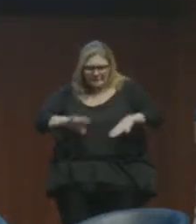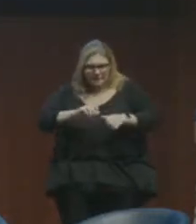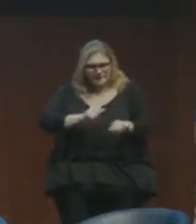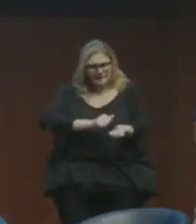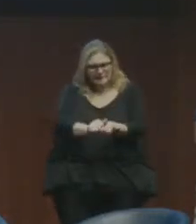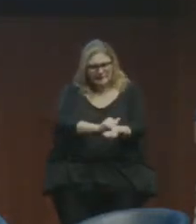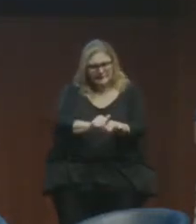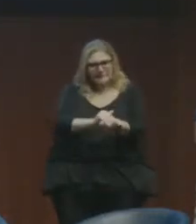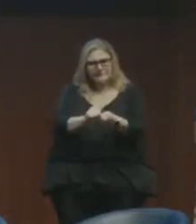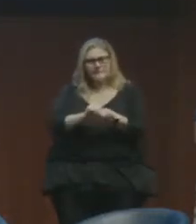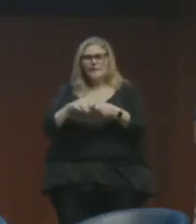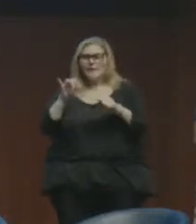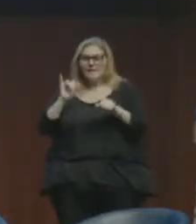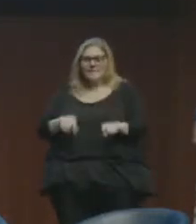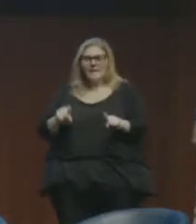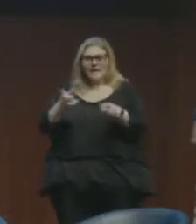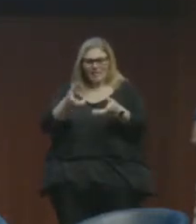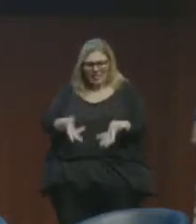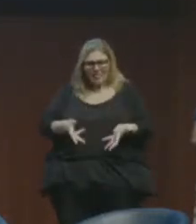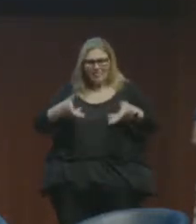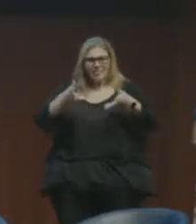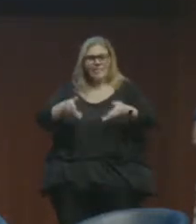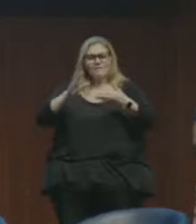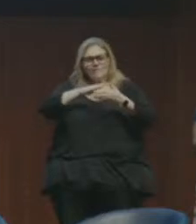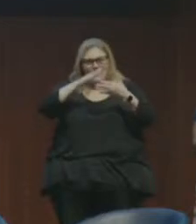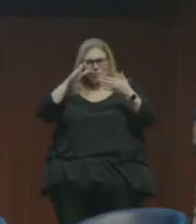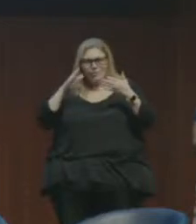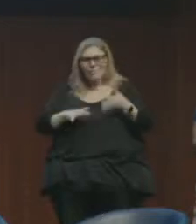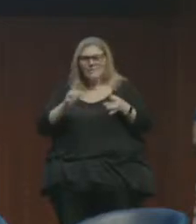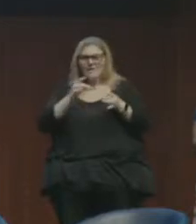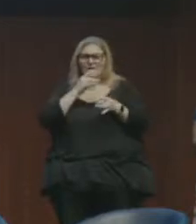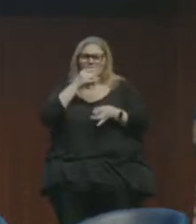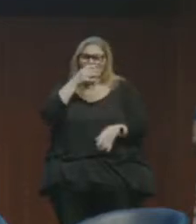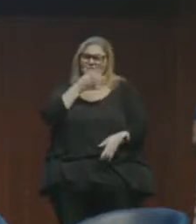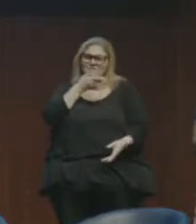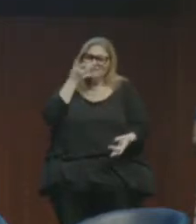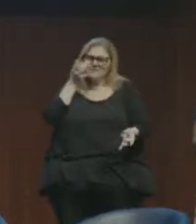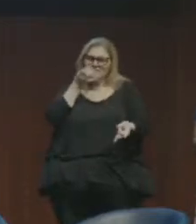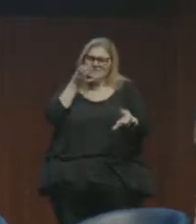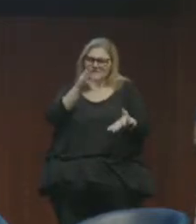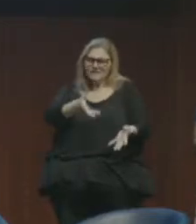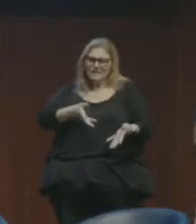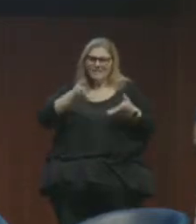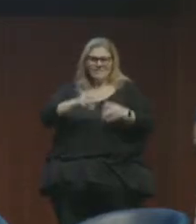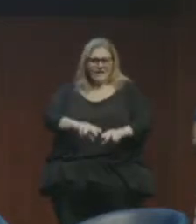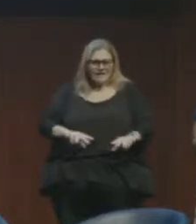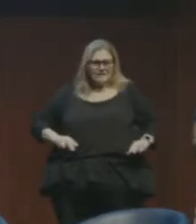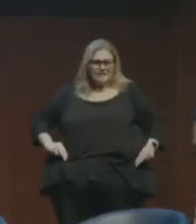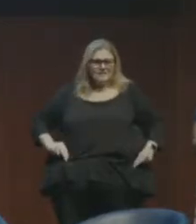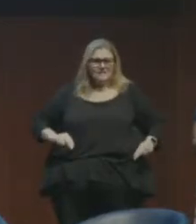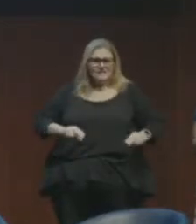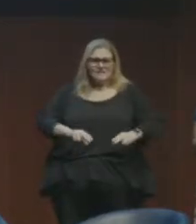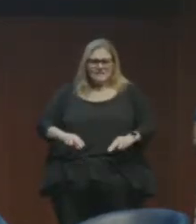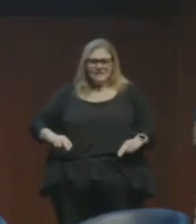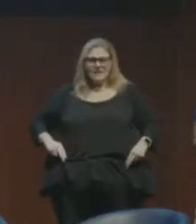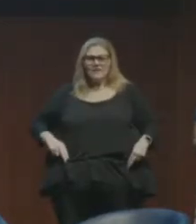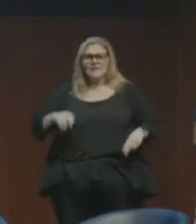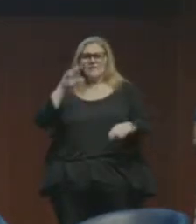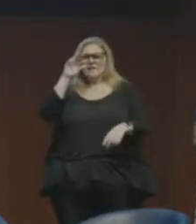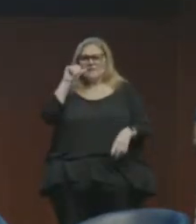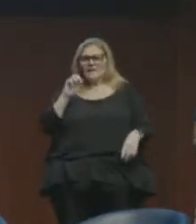bellies coated with remnants of weekends rancid milk, diapers,